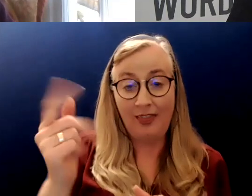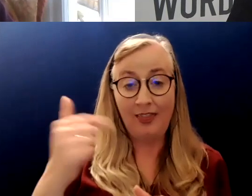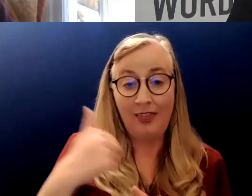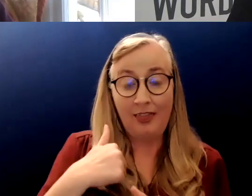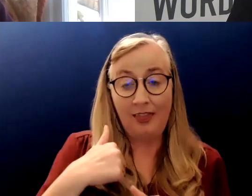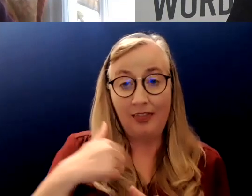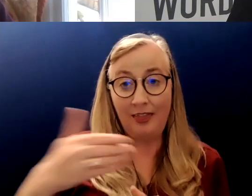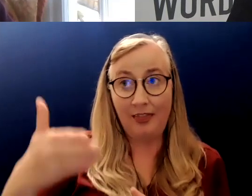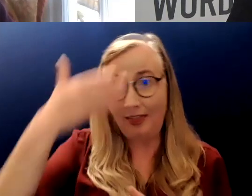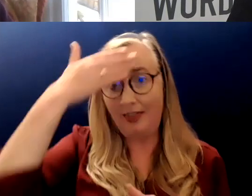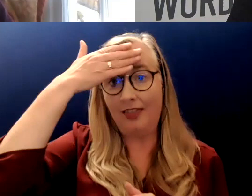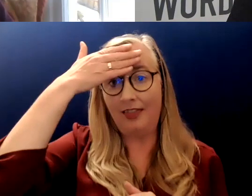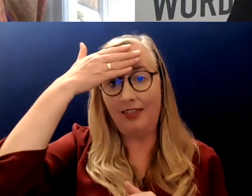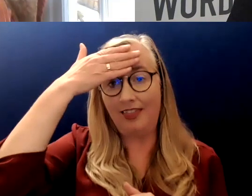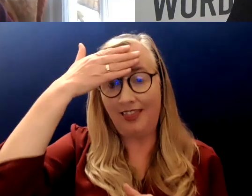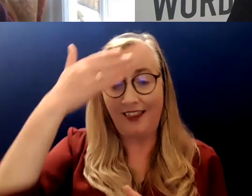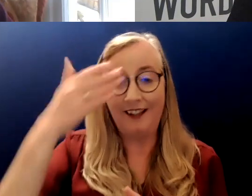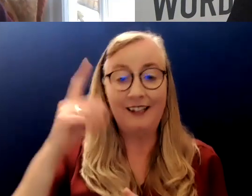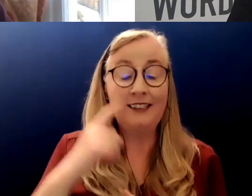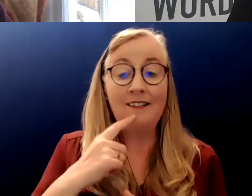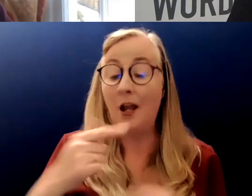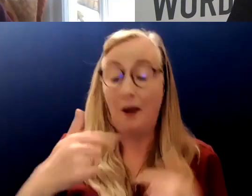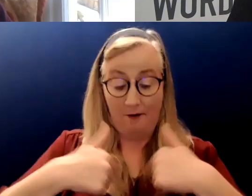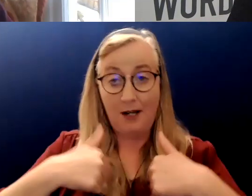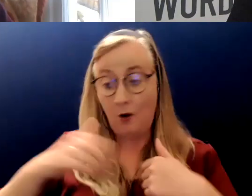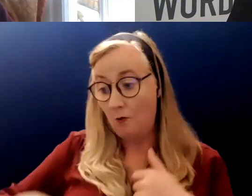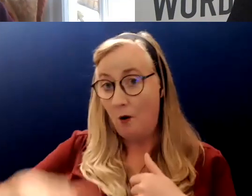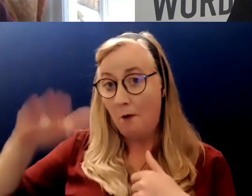deaf people. Deaf people were the norm for me.